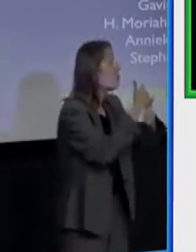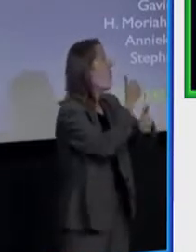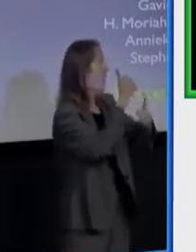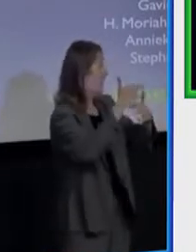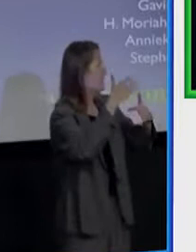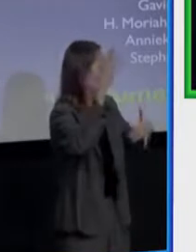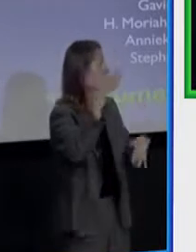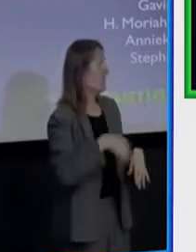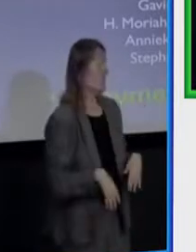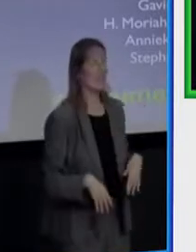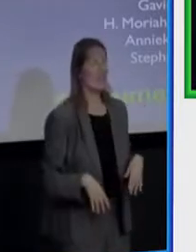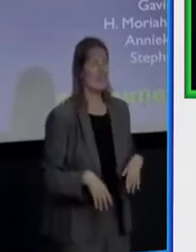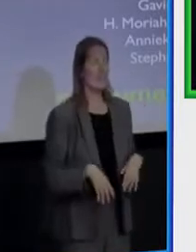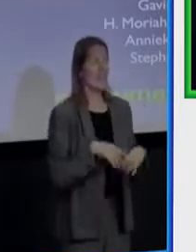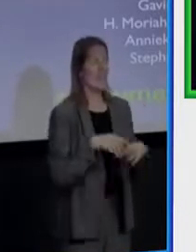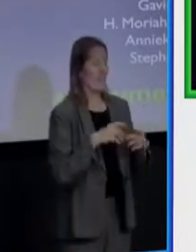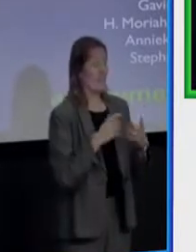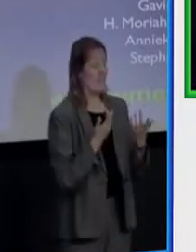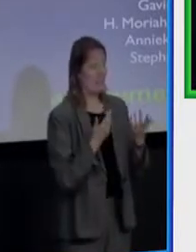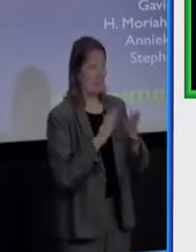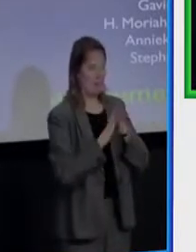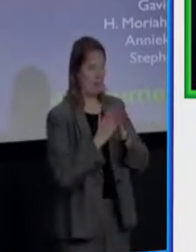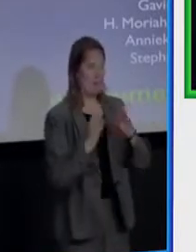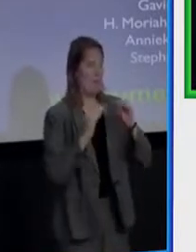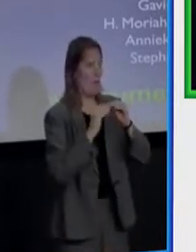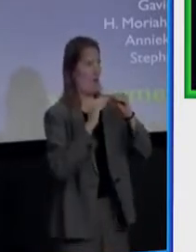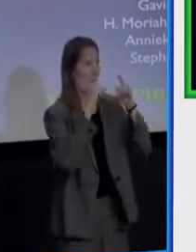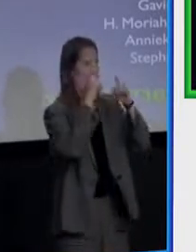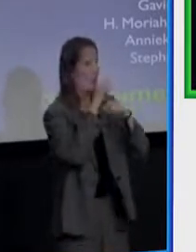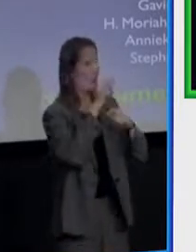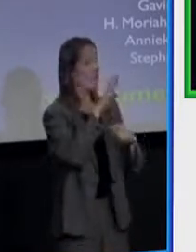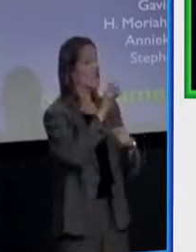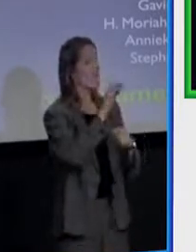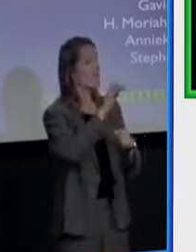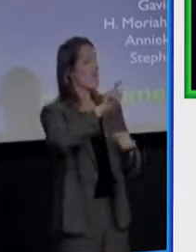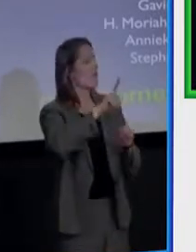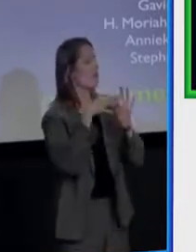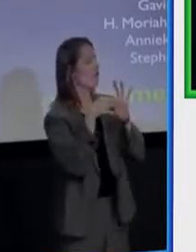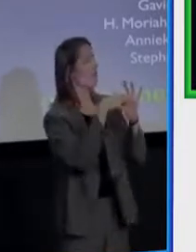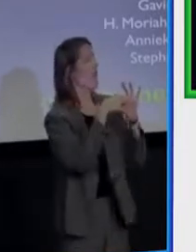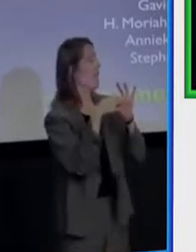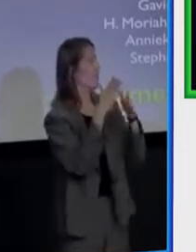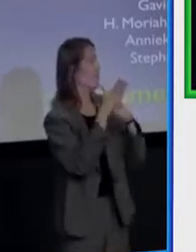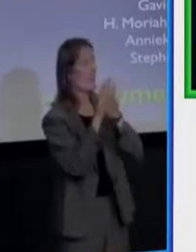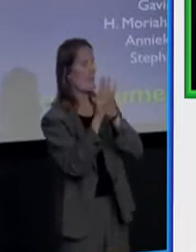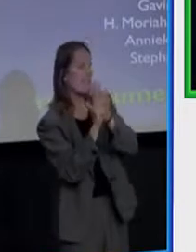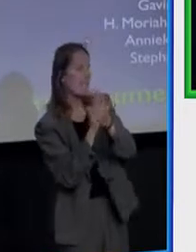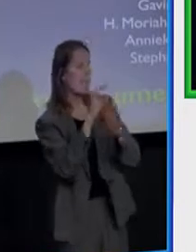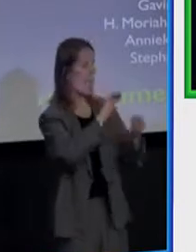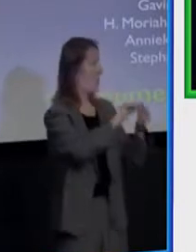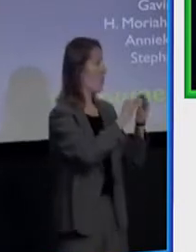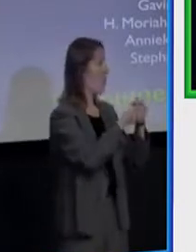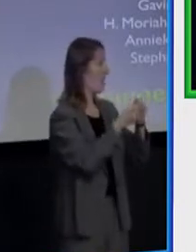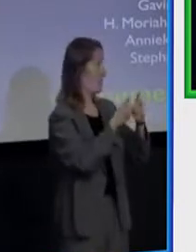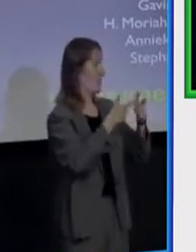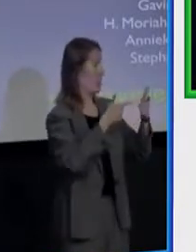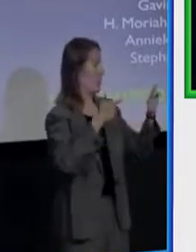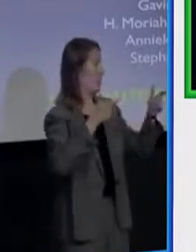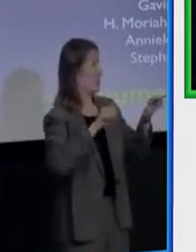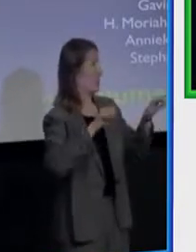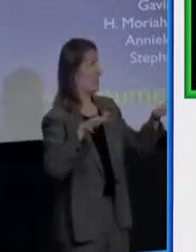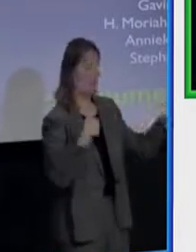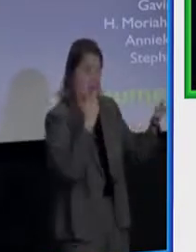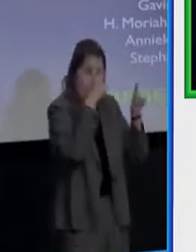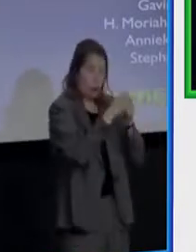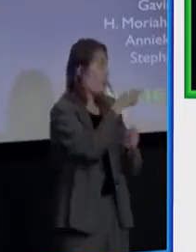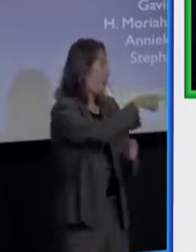forth, and increasing the referential relationships between symbols and quantities. So I agree